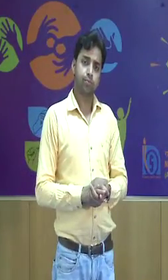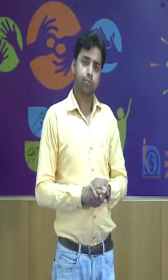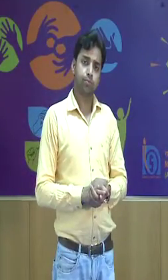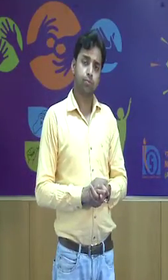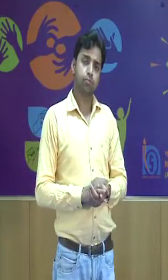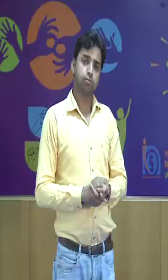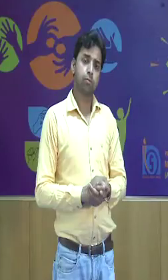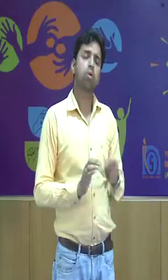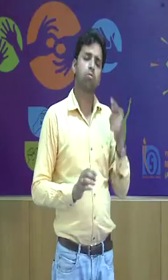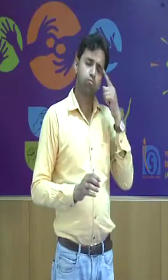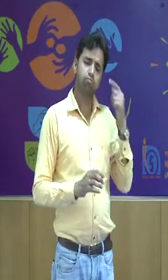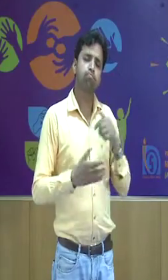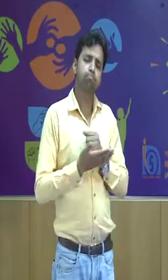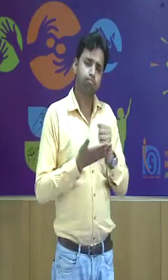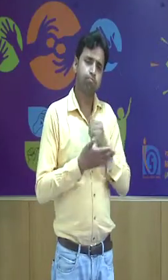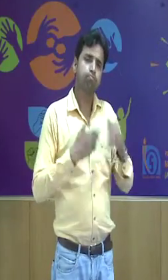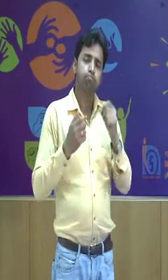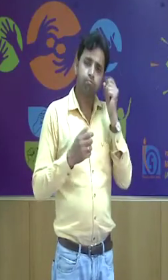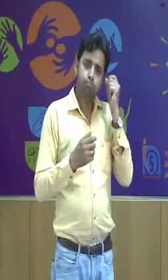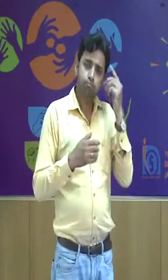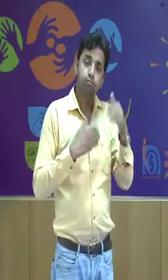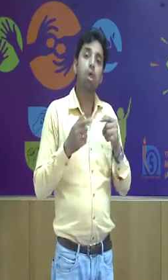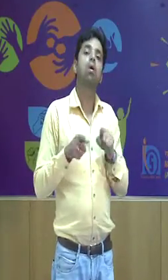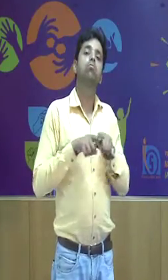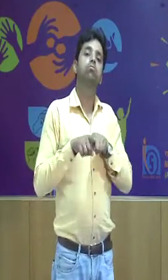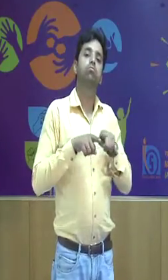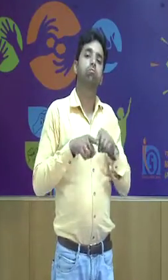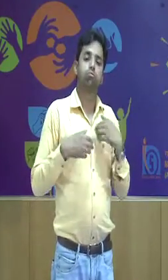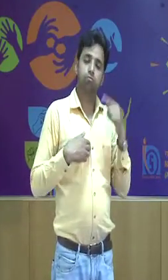We will try to understand this with the help of some examples.